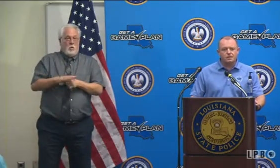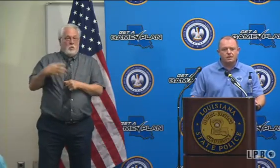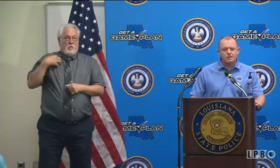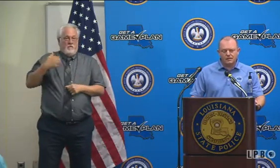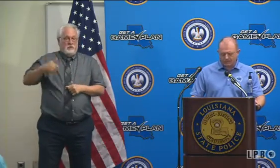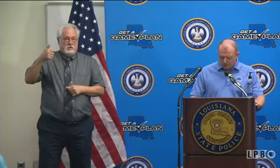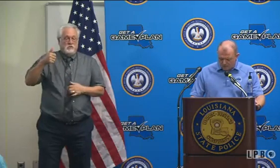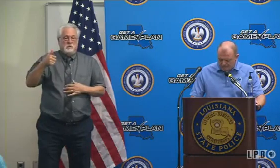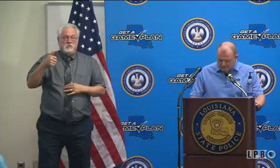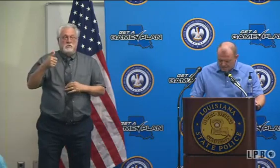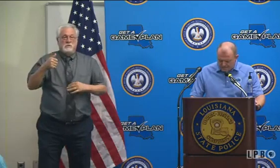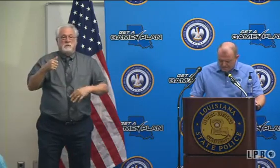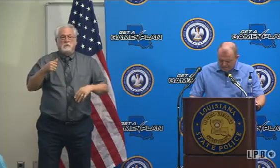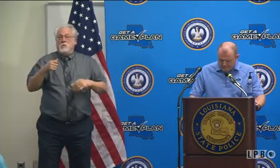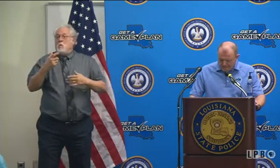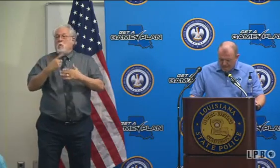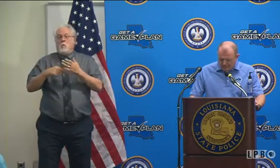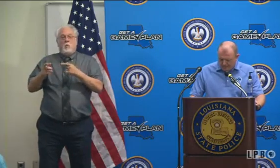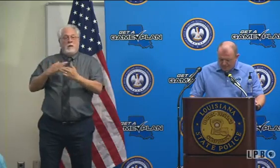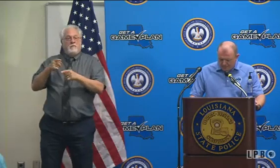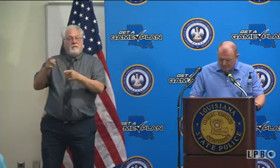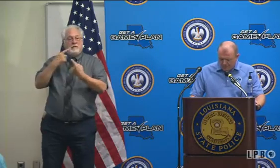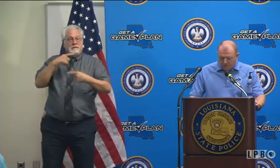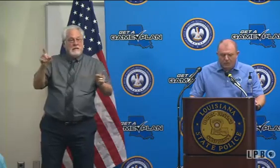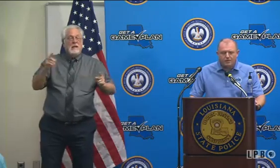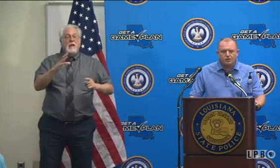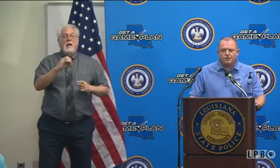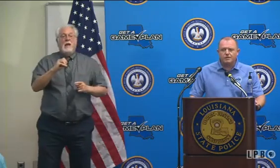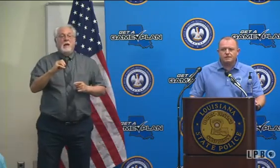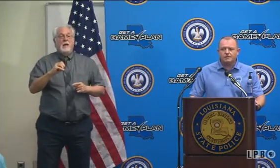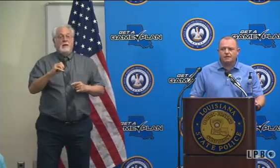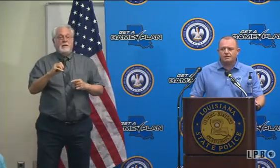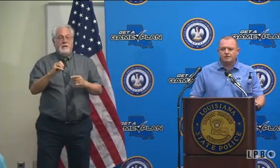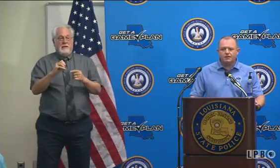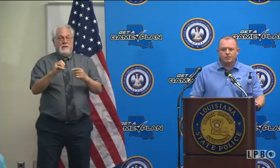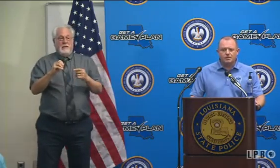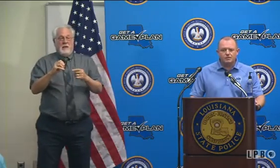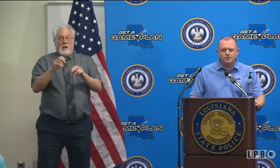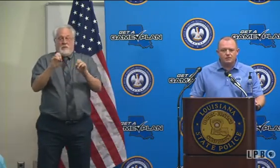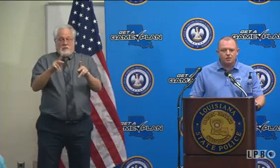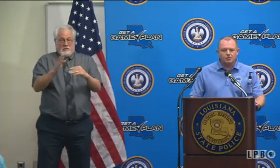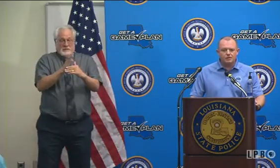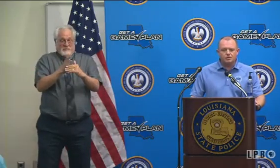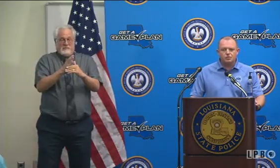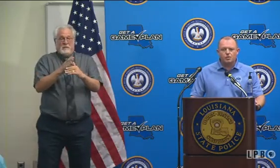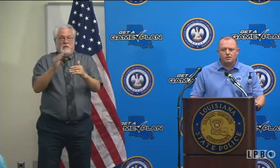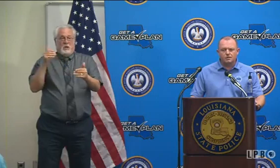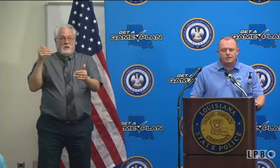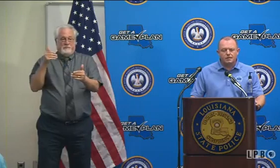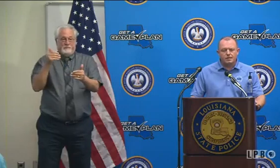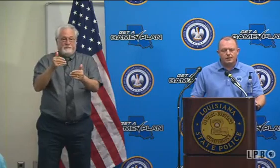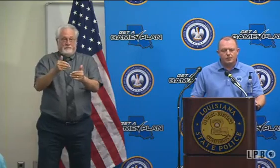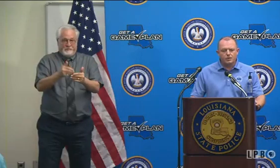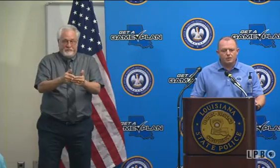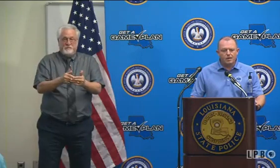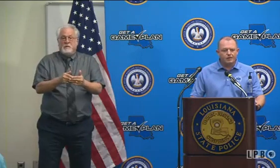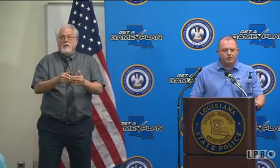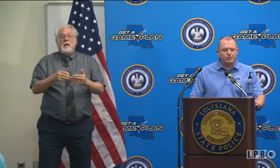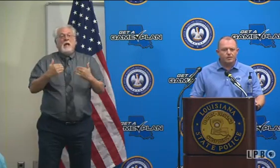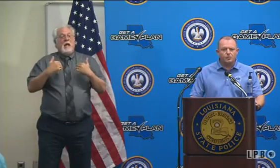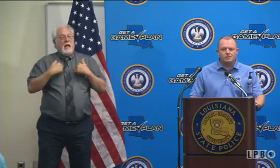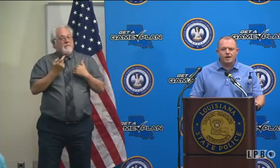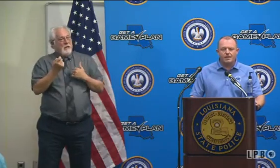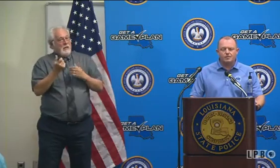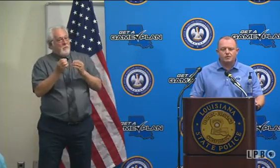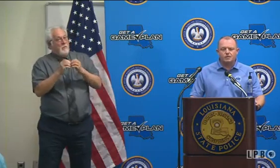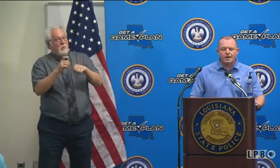officials' decrees. And the window for this, as the governor mentioned, is closing. It's short. We do have a little